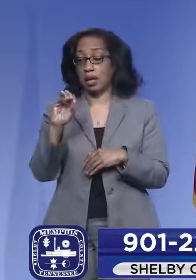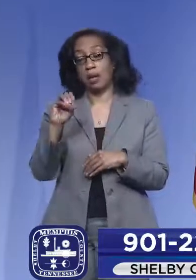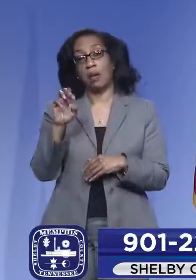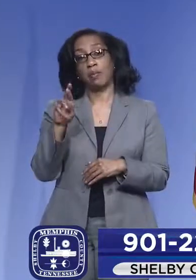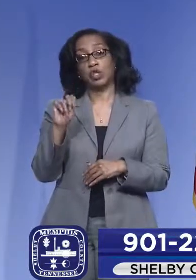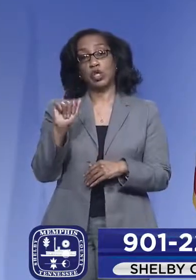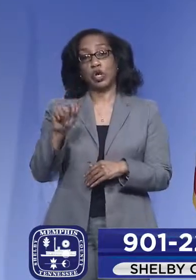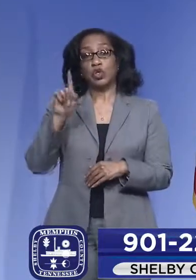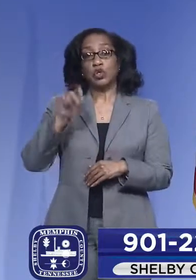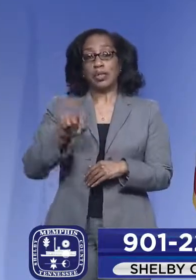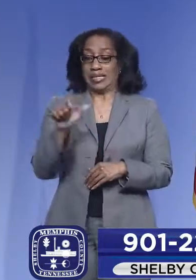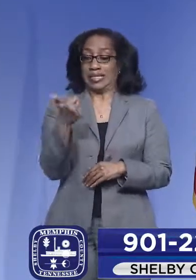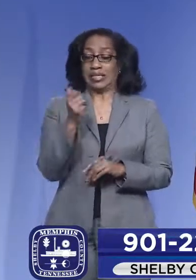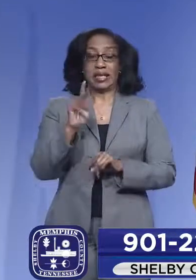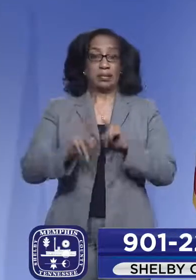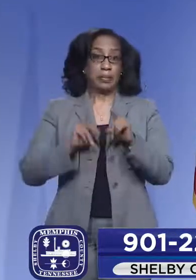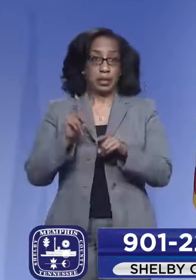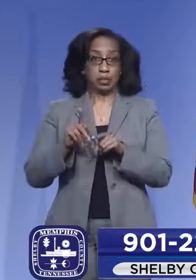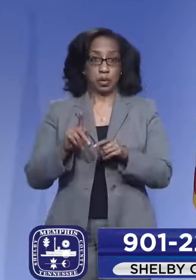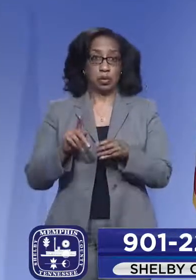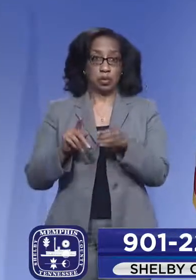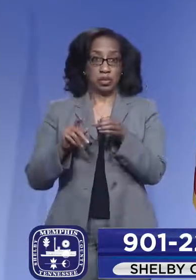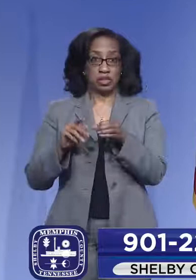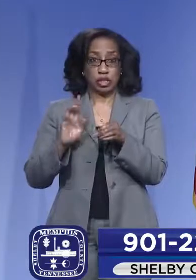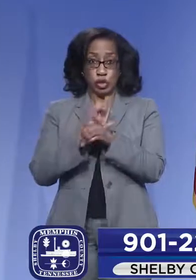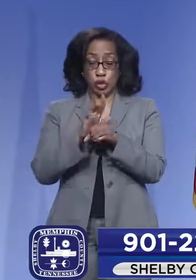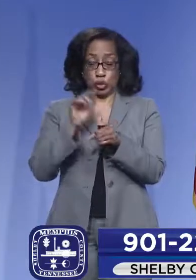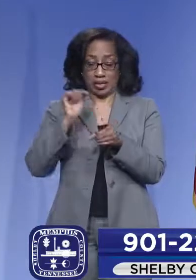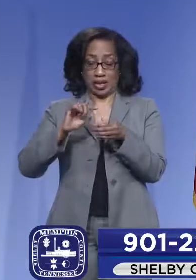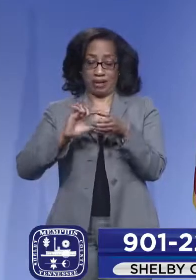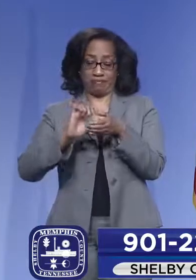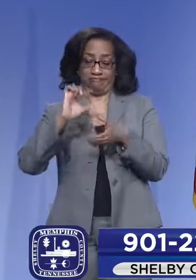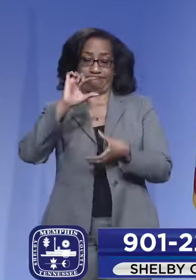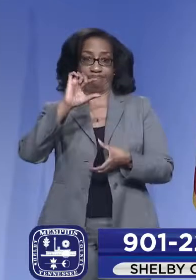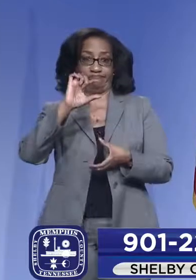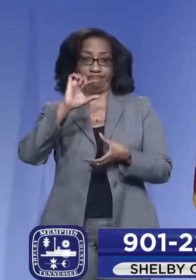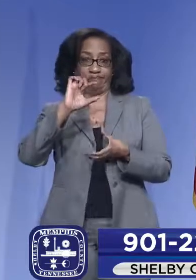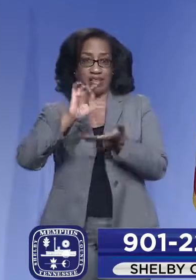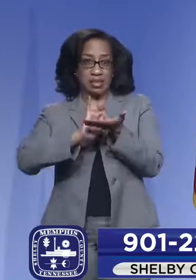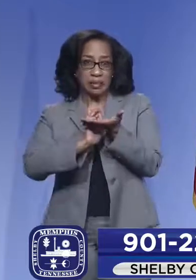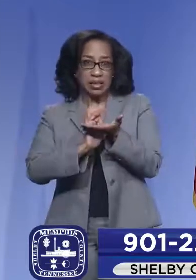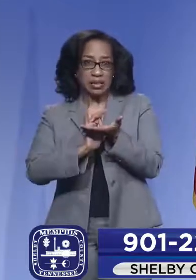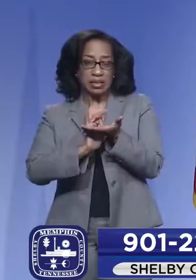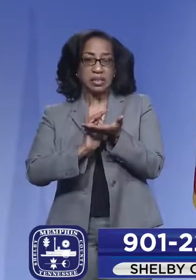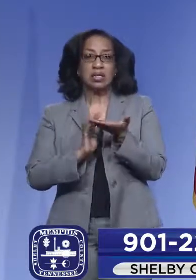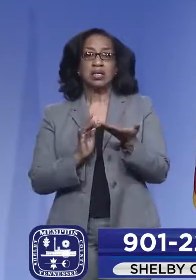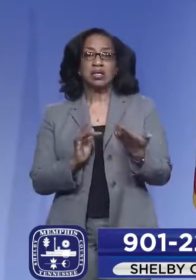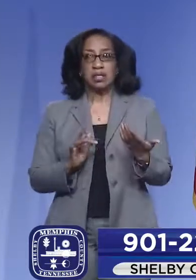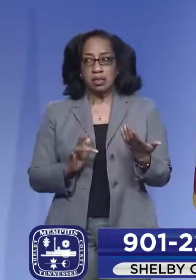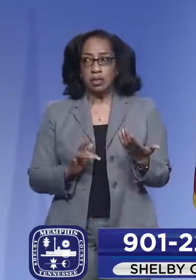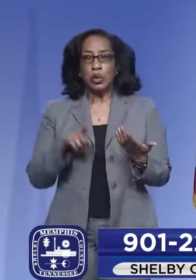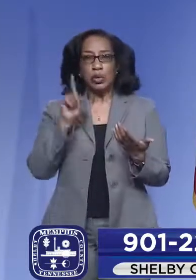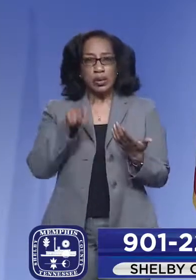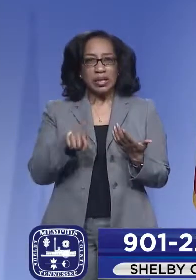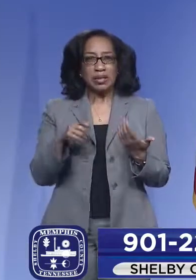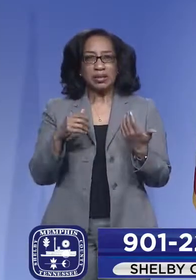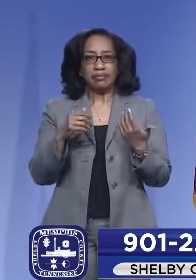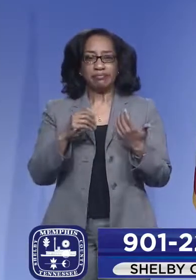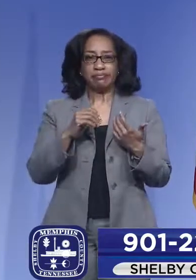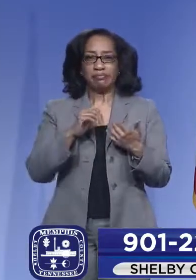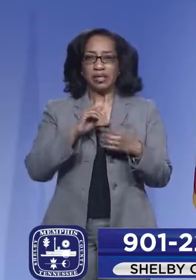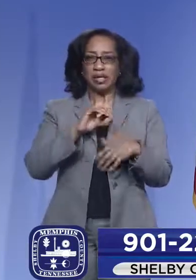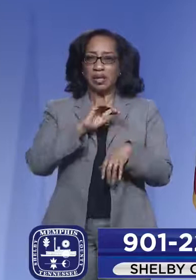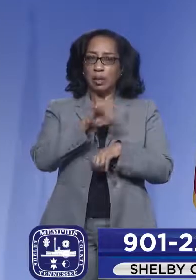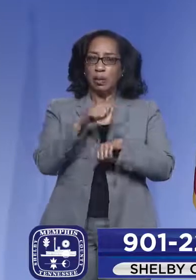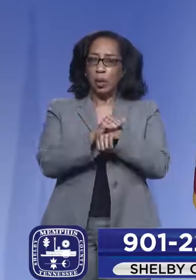every dose you draw, there are 10 in that vial. And so you would have to have 9 more people lined up. So it becomes a logistics issue for the